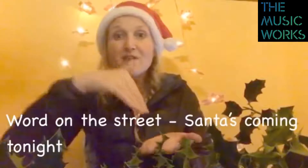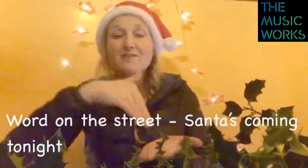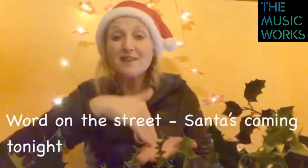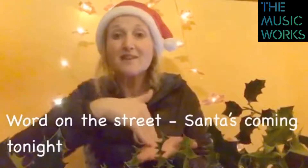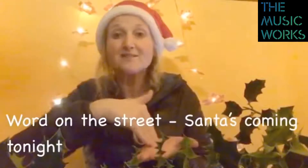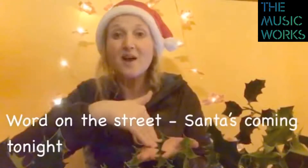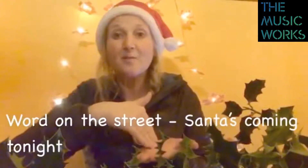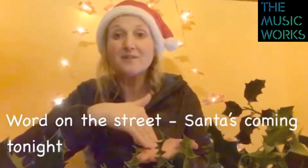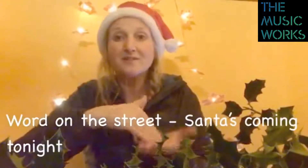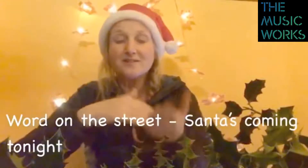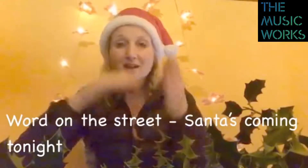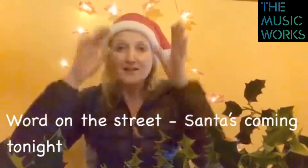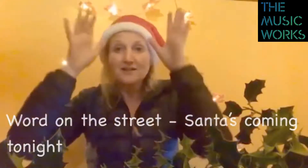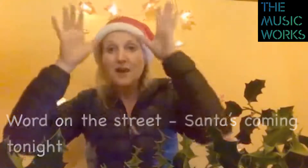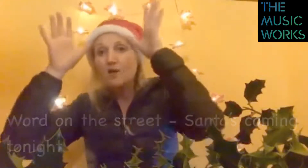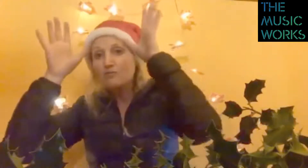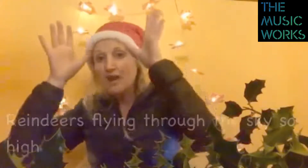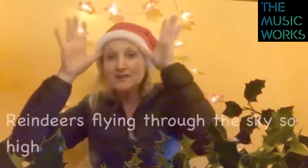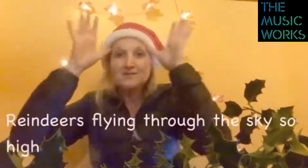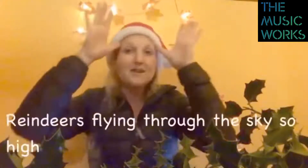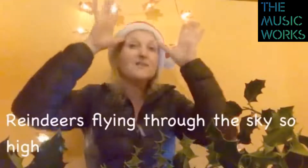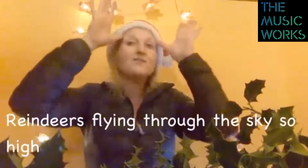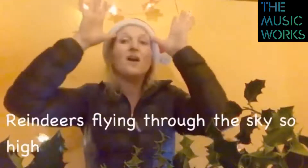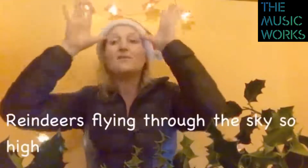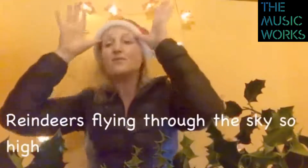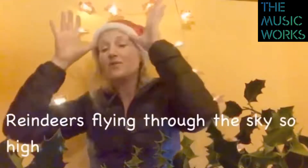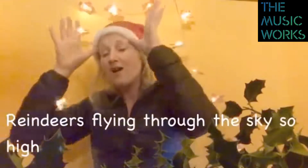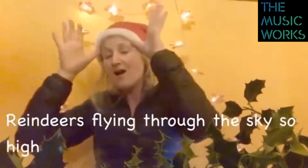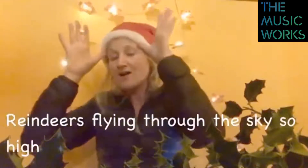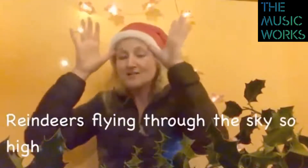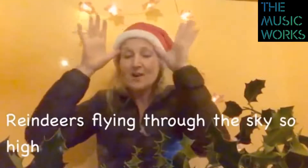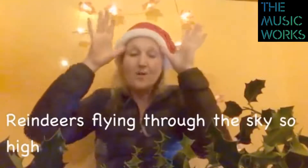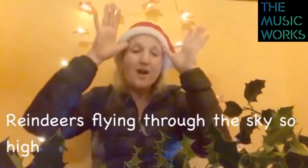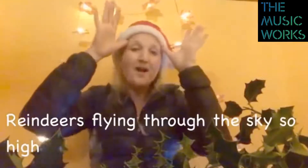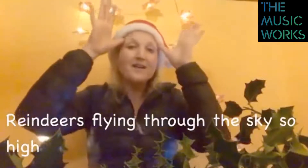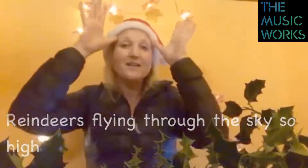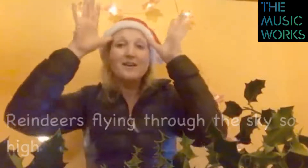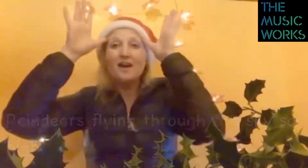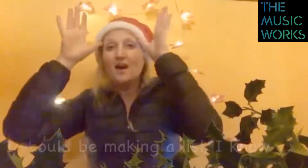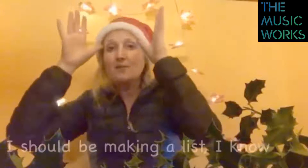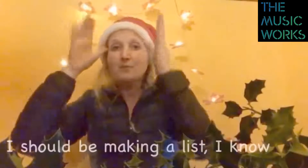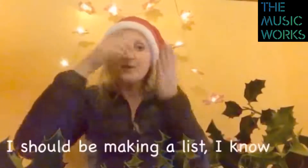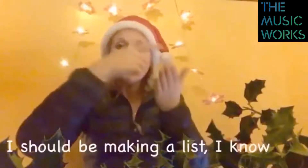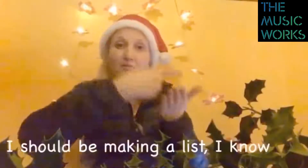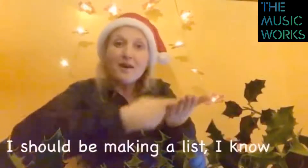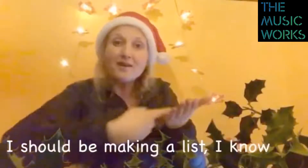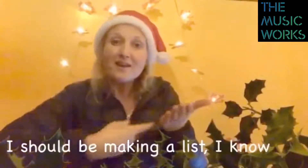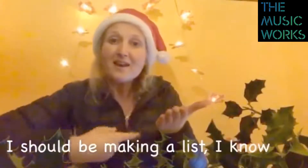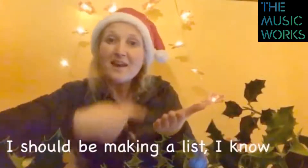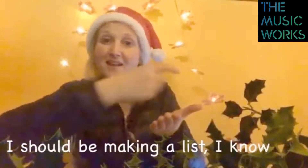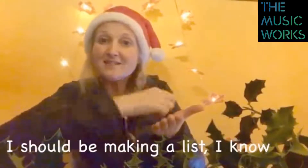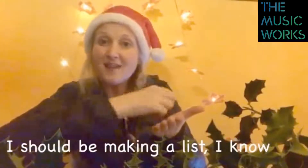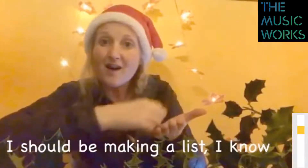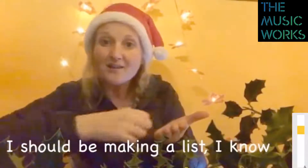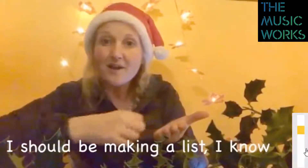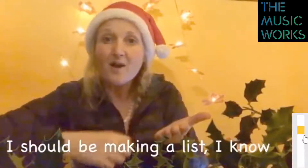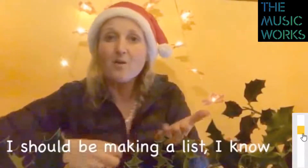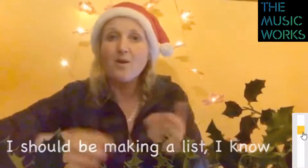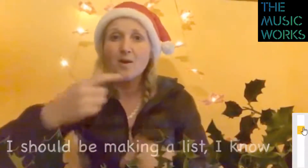street, Santa's coming tonight, reindeers flying through the sky so high. I should be making a list, I know,